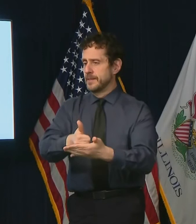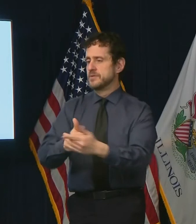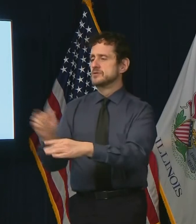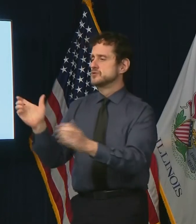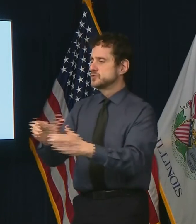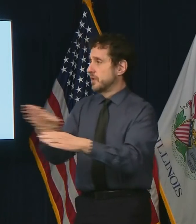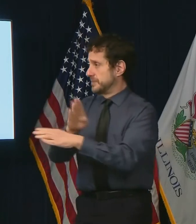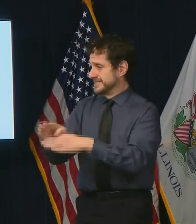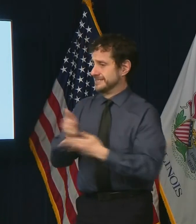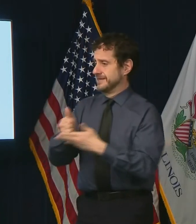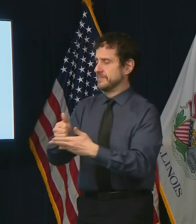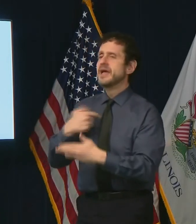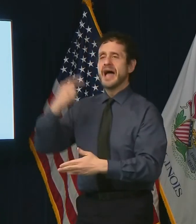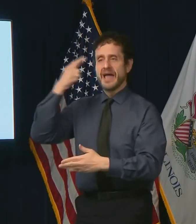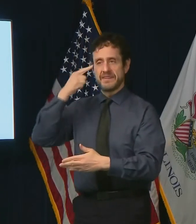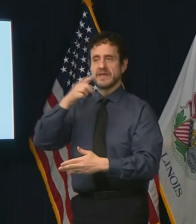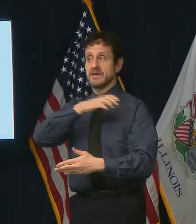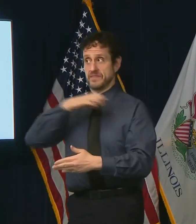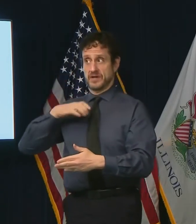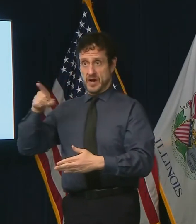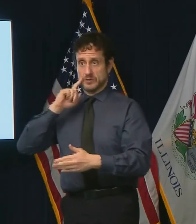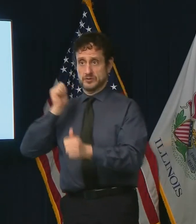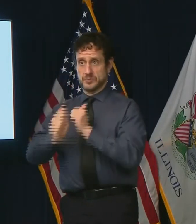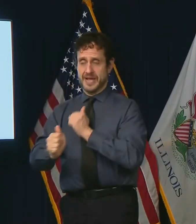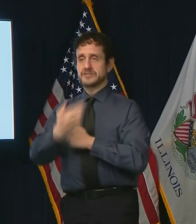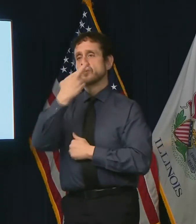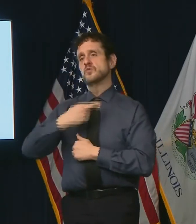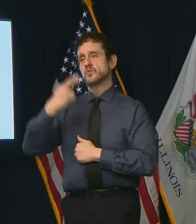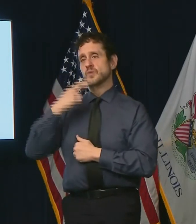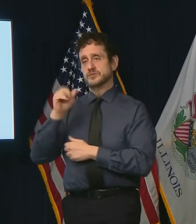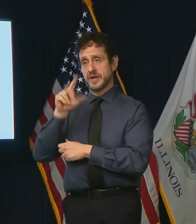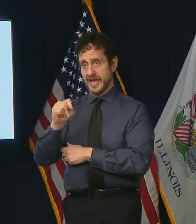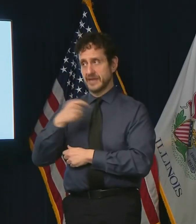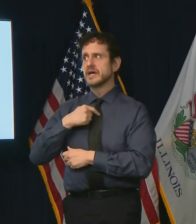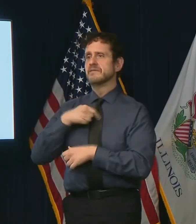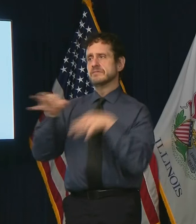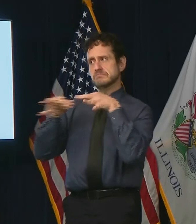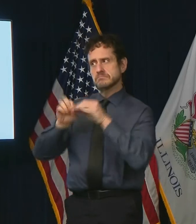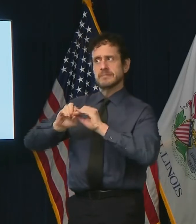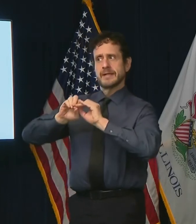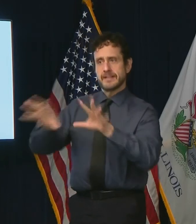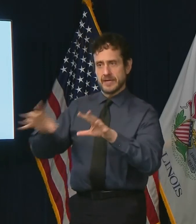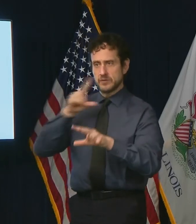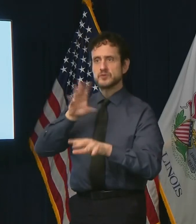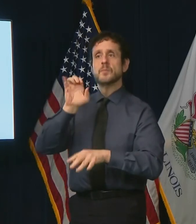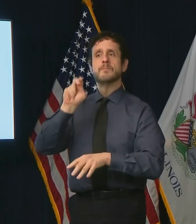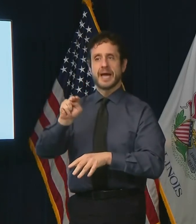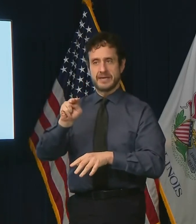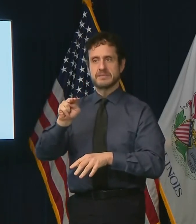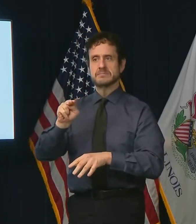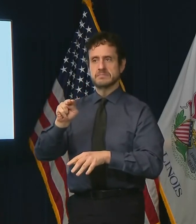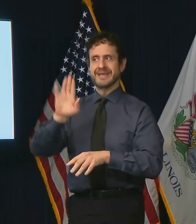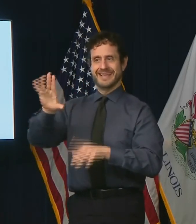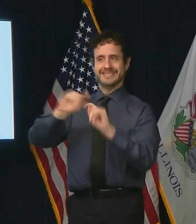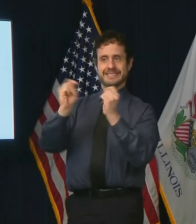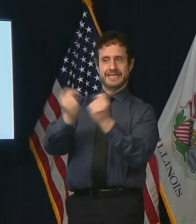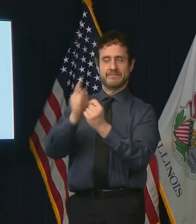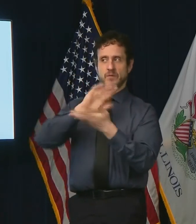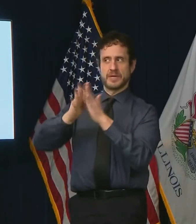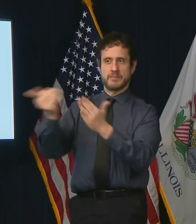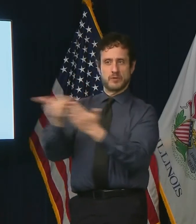the Congress should pass the Restaurants Act. I've made that clear to the transition team. And as